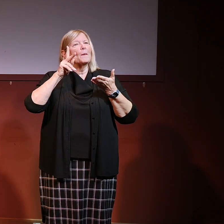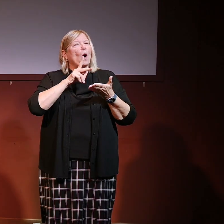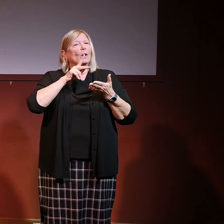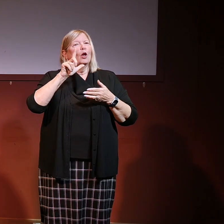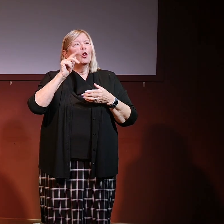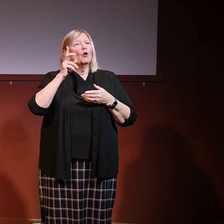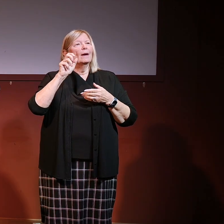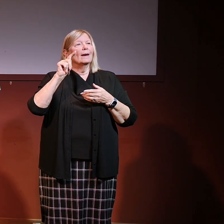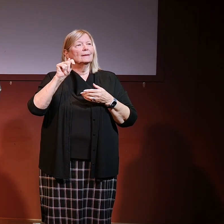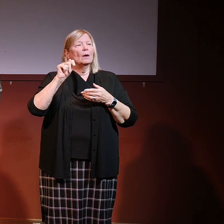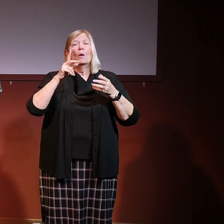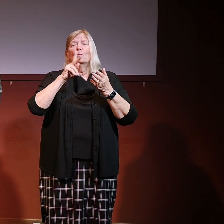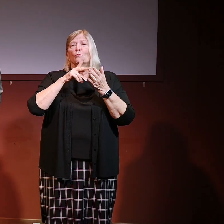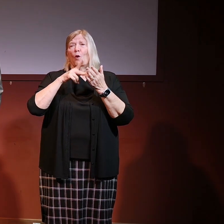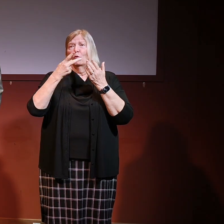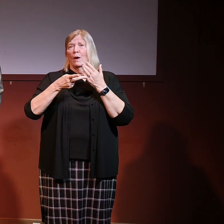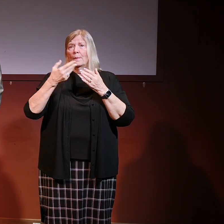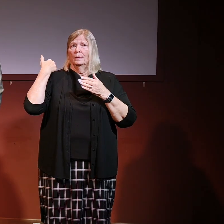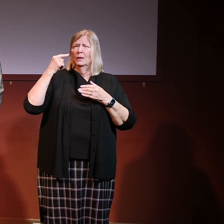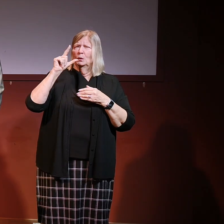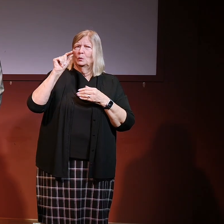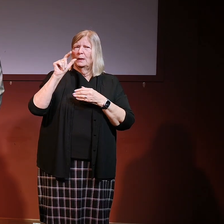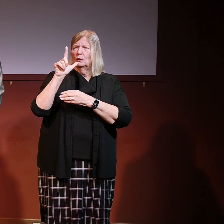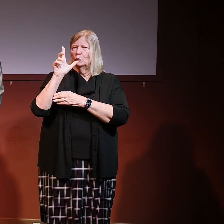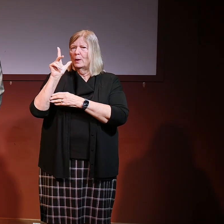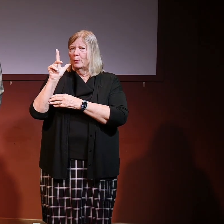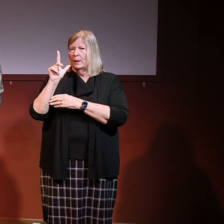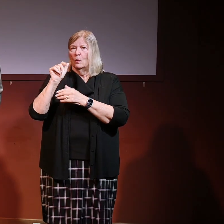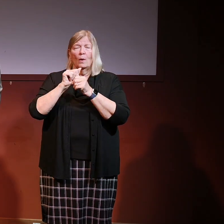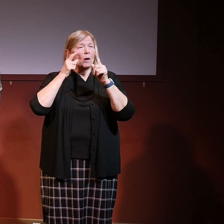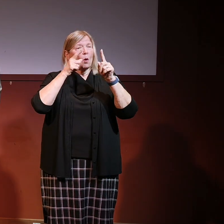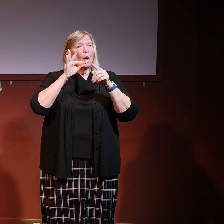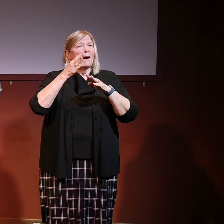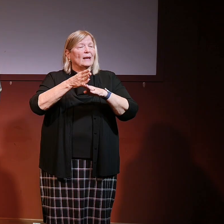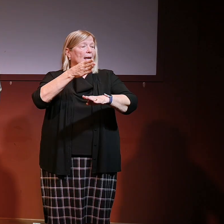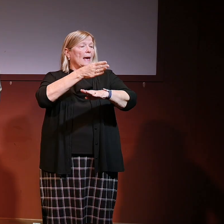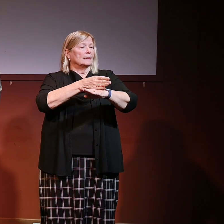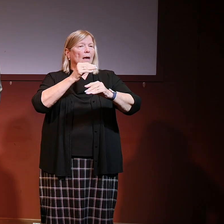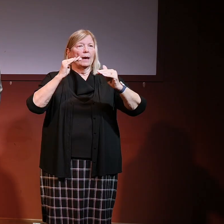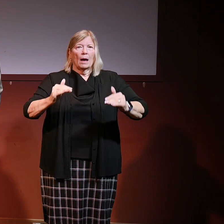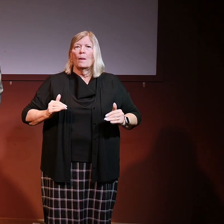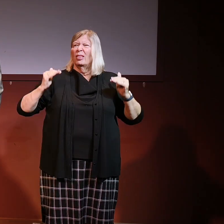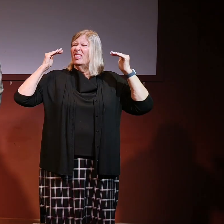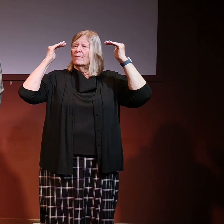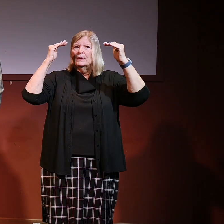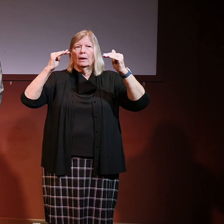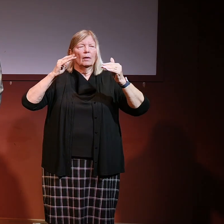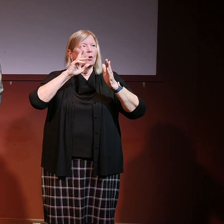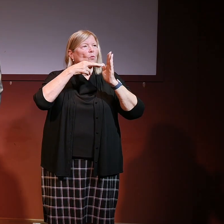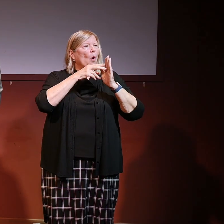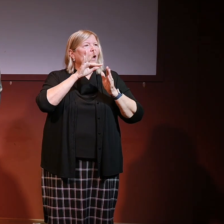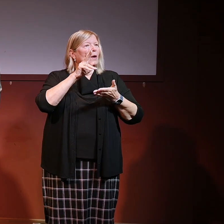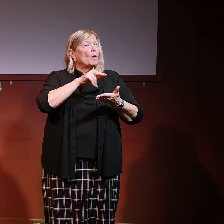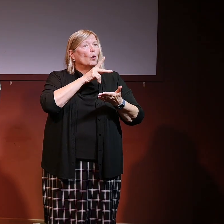Poet Laureate program in 2023 with the goal of enhancing and uplifting the role of poetry